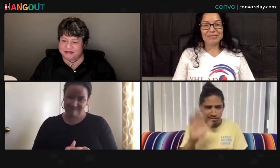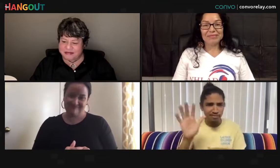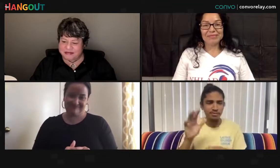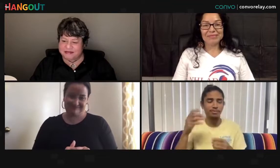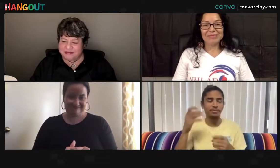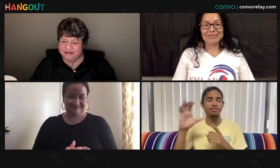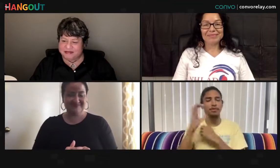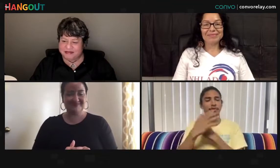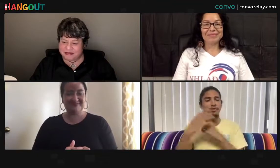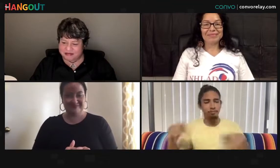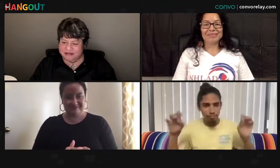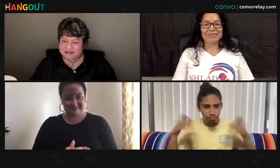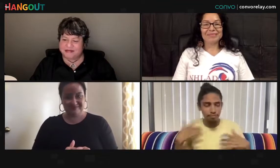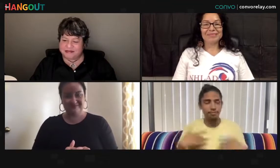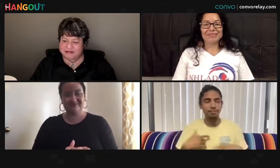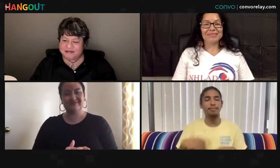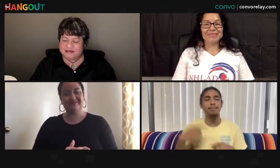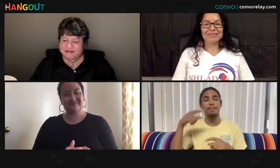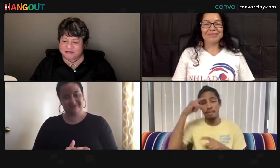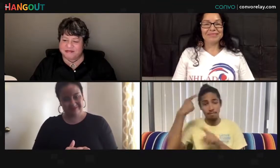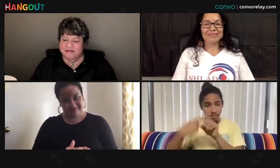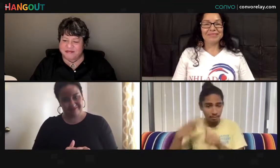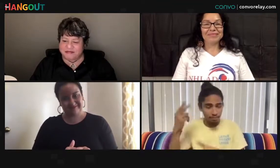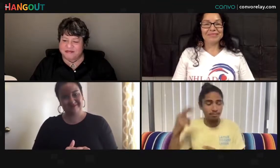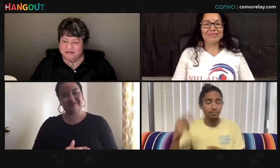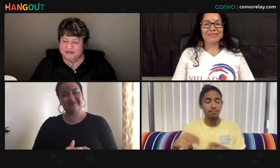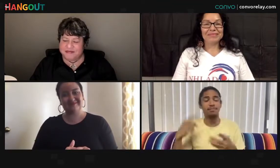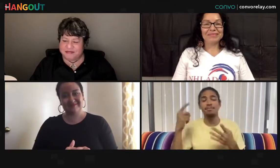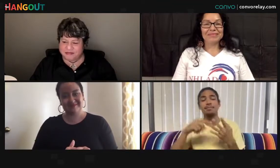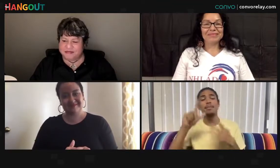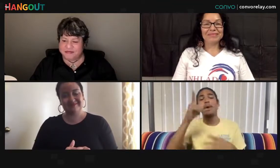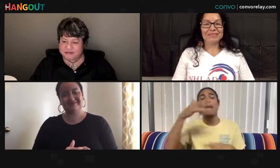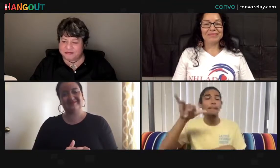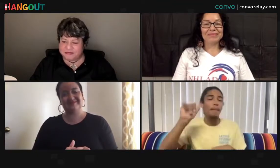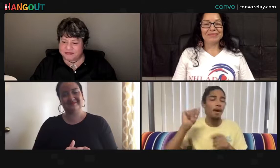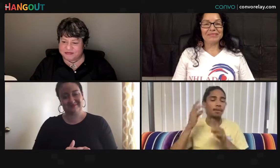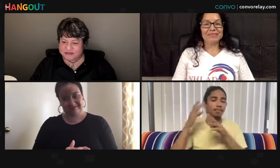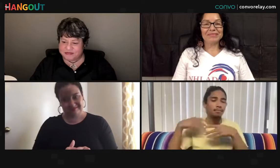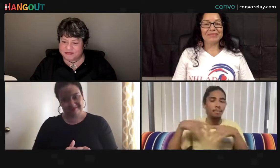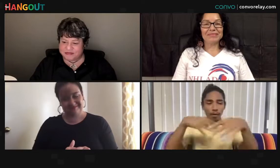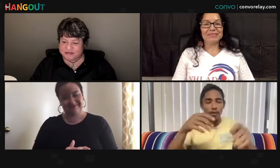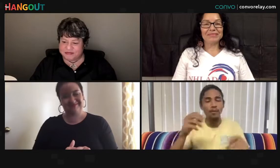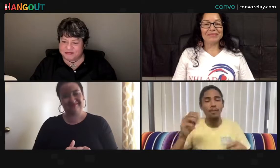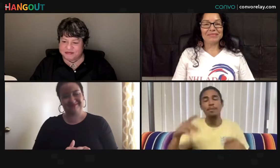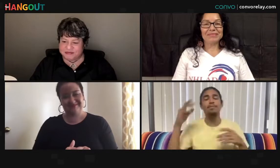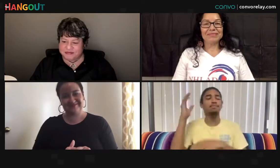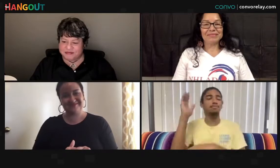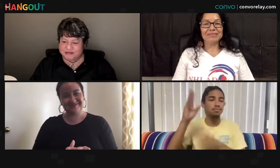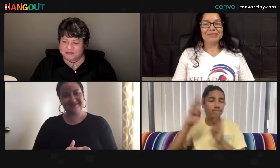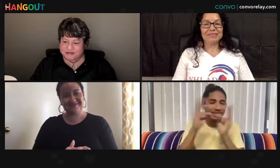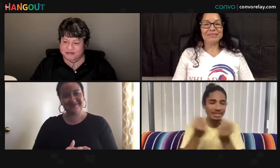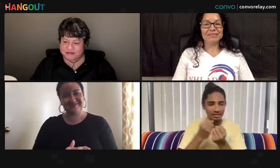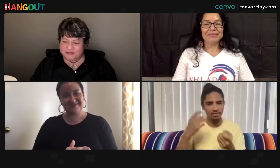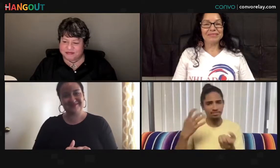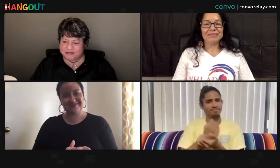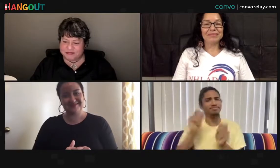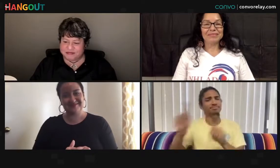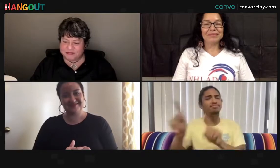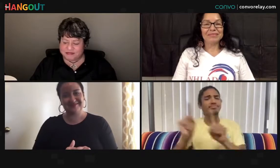just one time a year. Culture happens every day. We have Black History Month. We have just a bunch of different ones. We have workshops